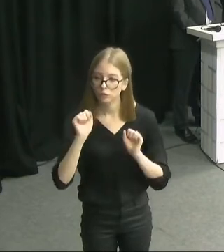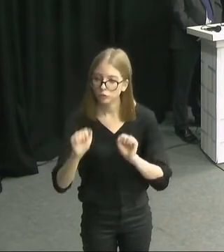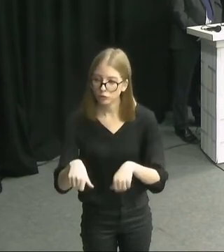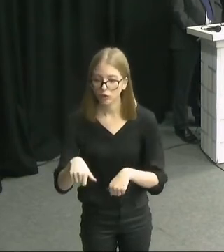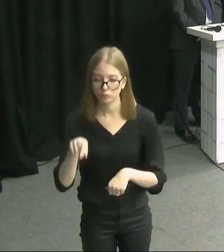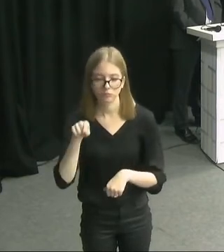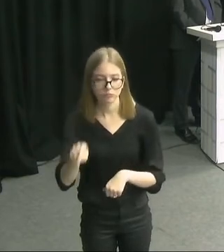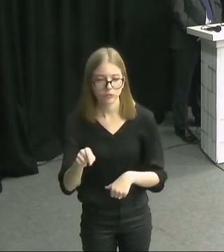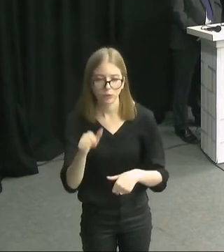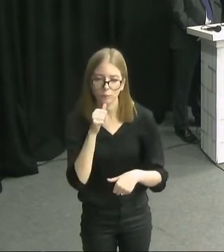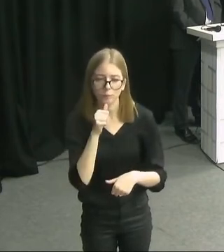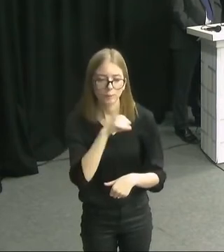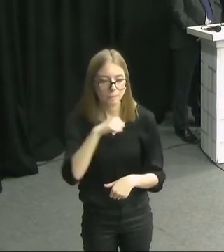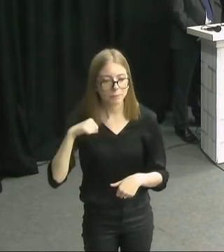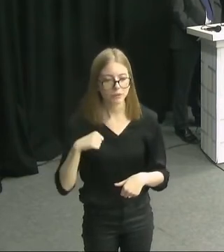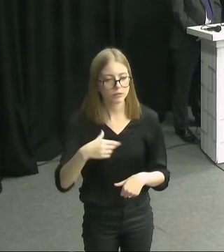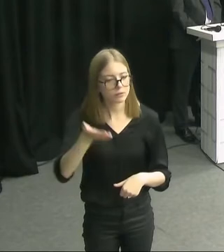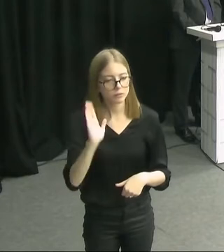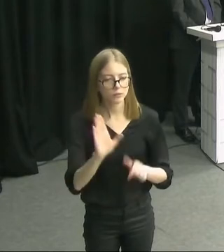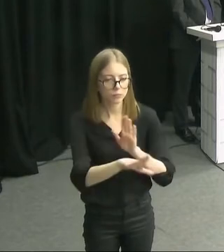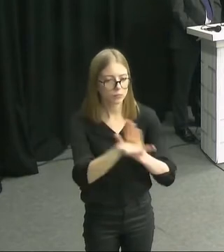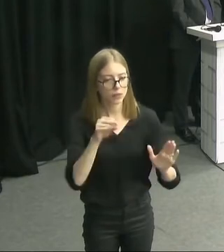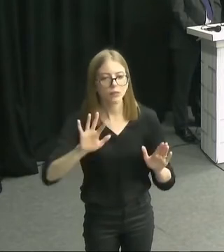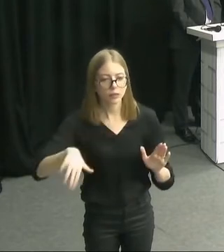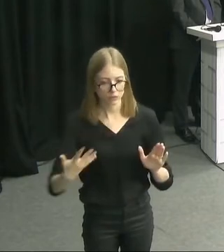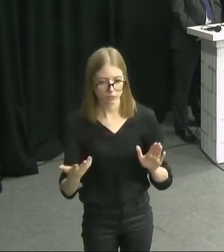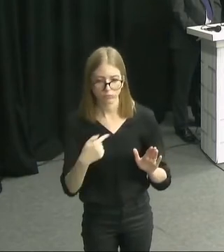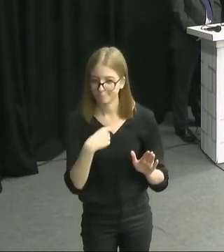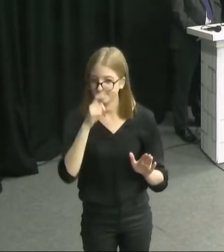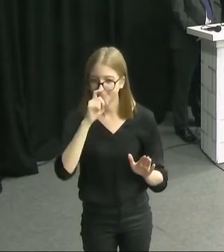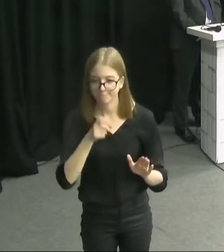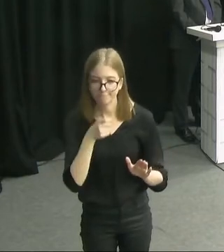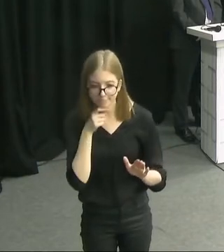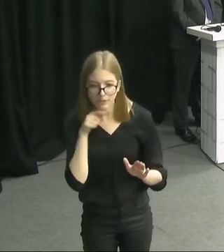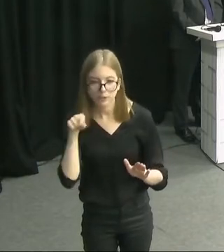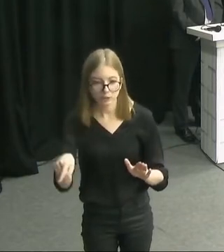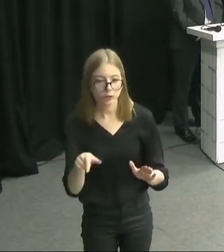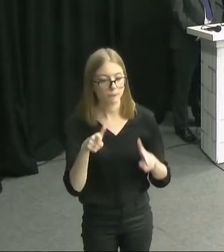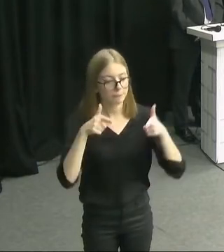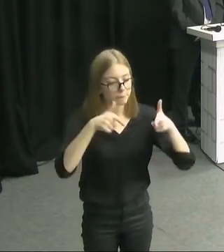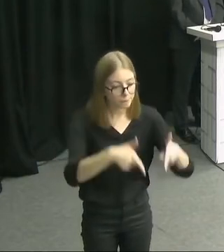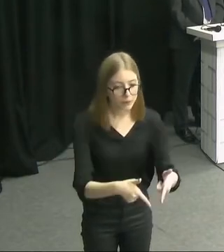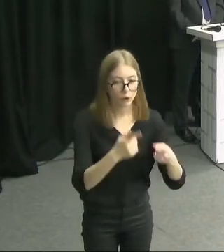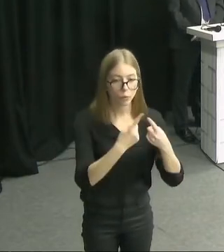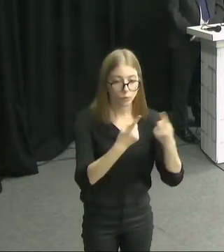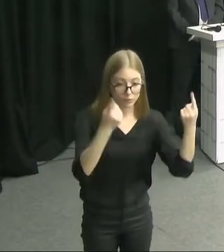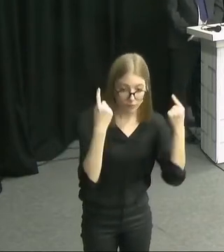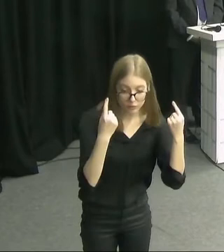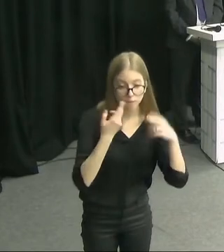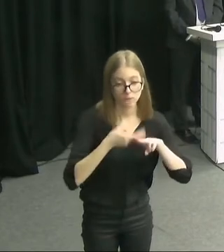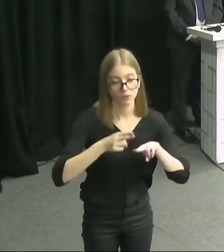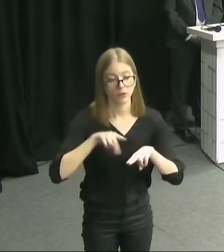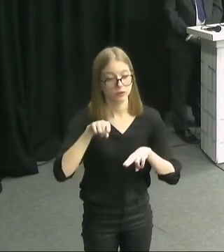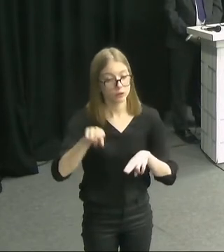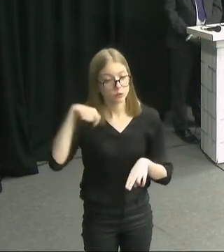A student at Uppsala University joins a university instead of a separate faculty, and the student has